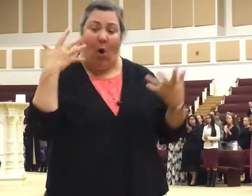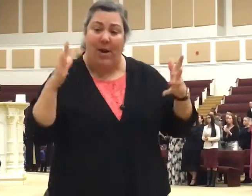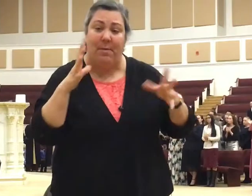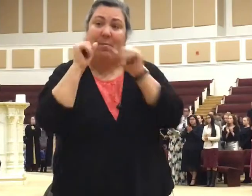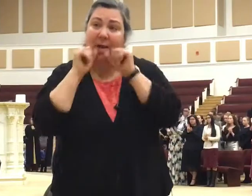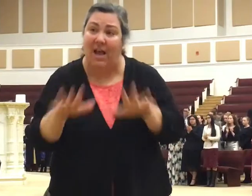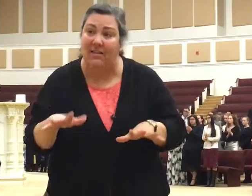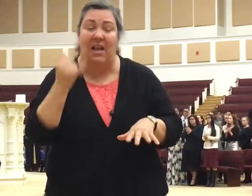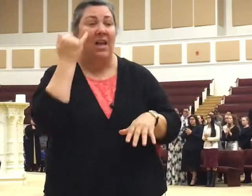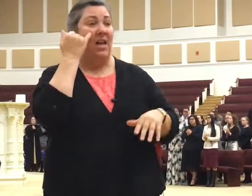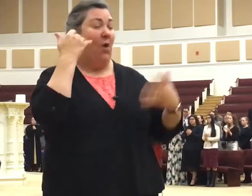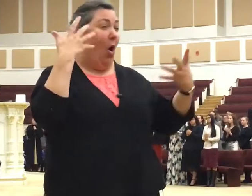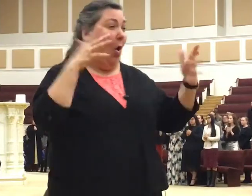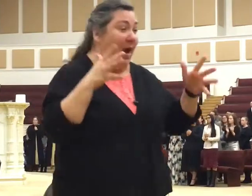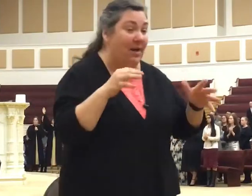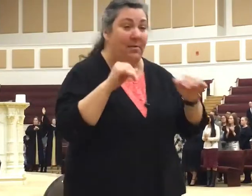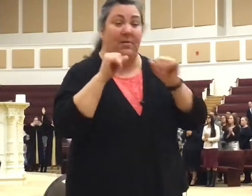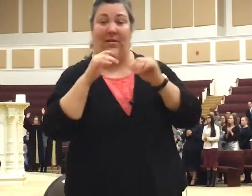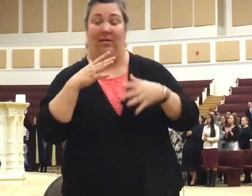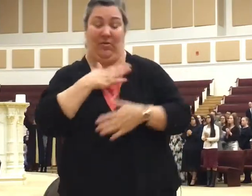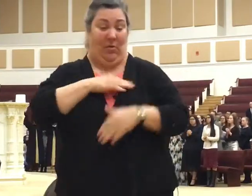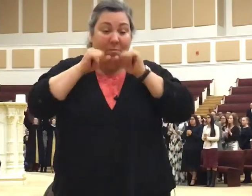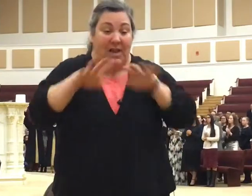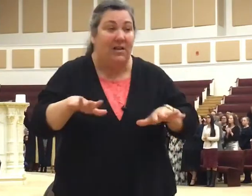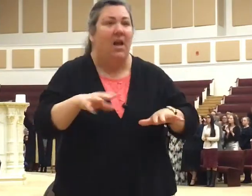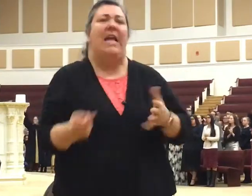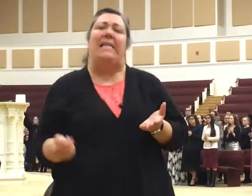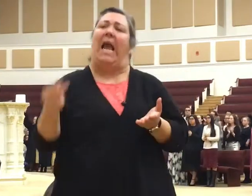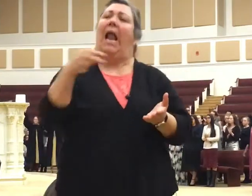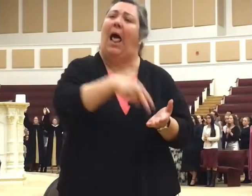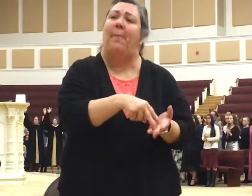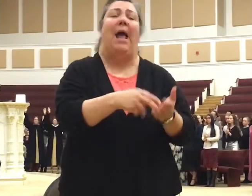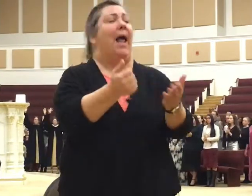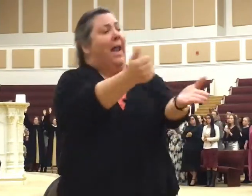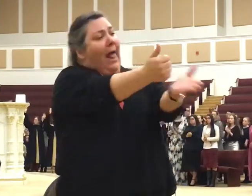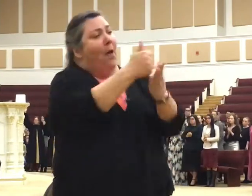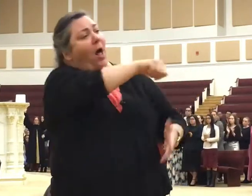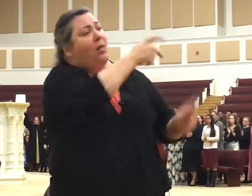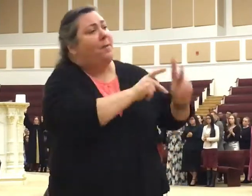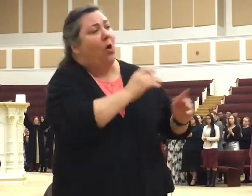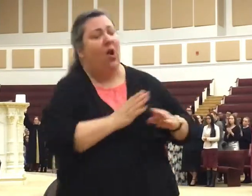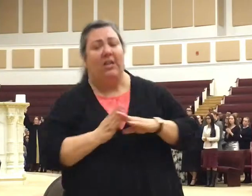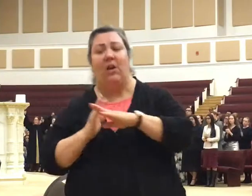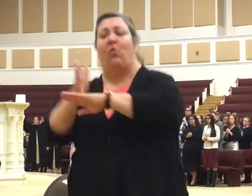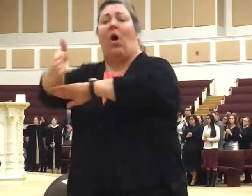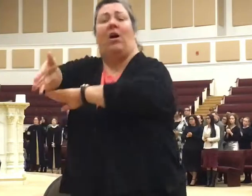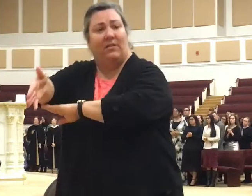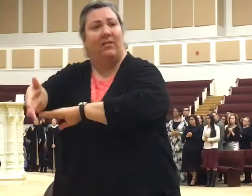blessed, if you've already been, get up and get in that river and help us get across.